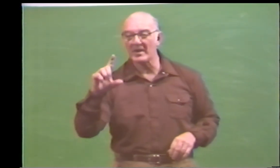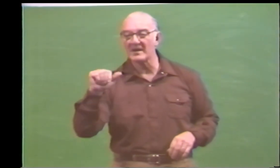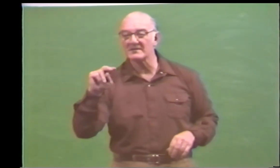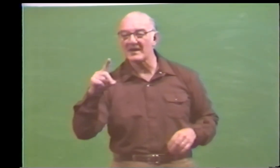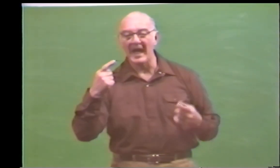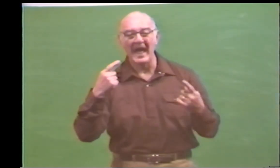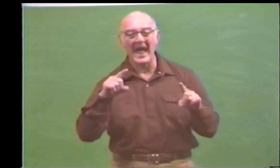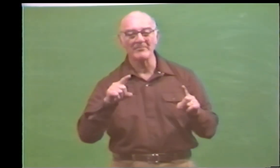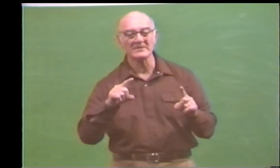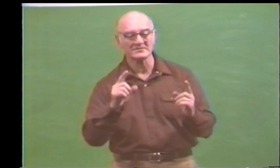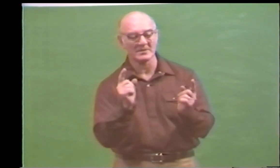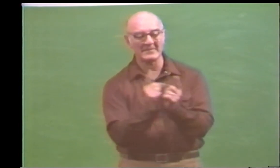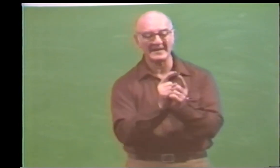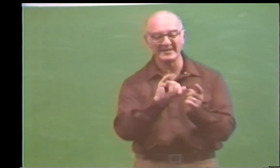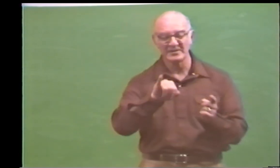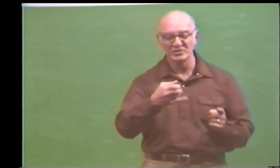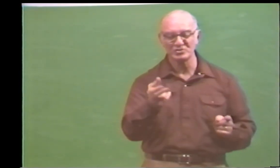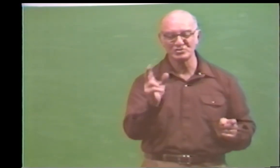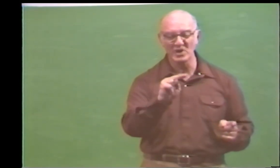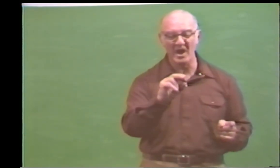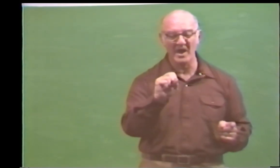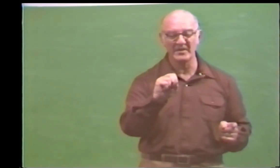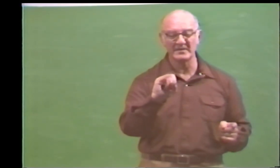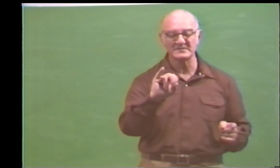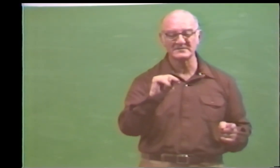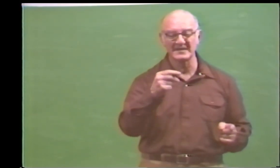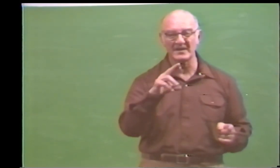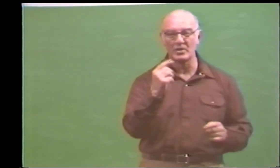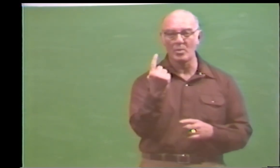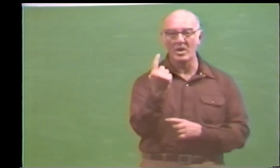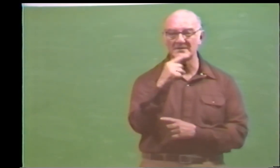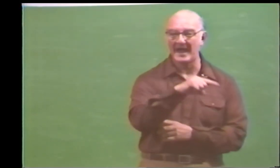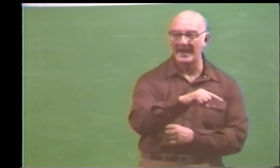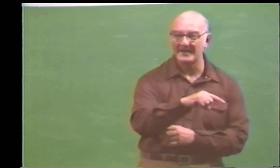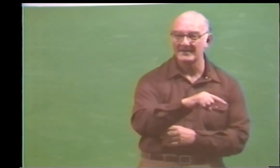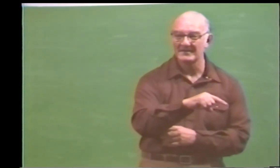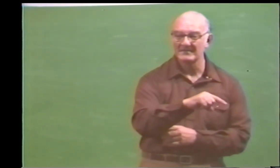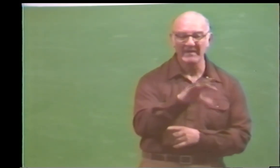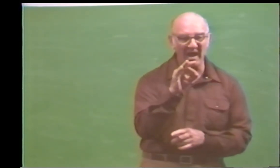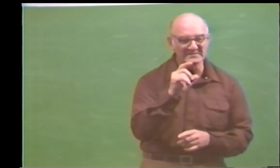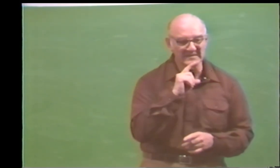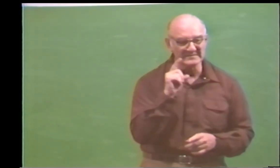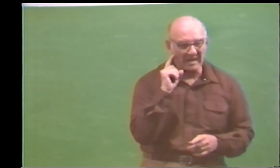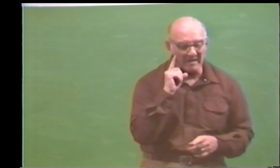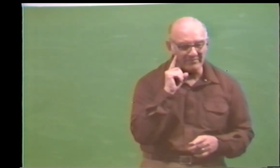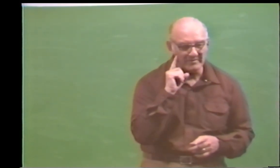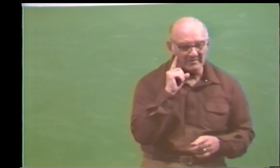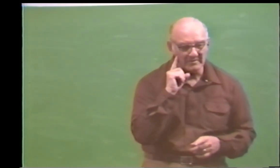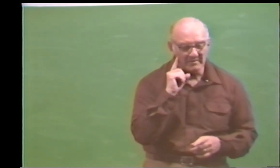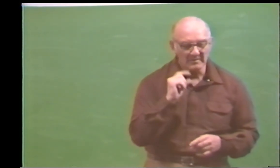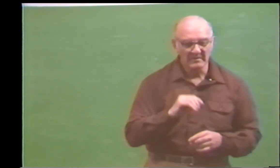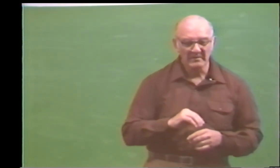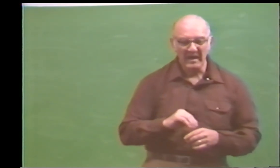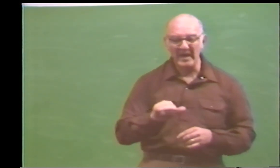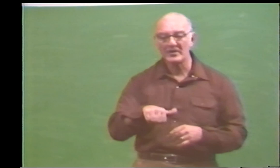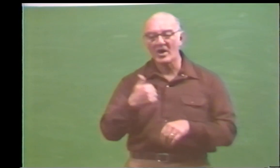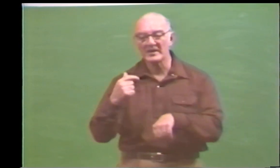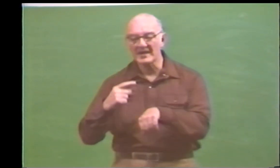Copeland happens to meet John Singer one day, finds he's deaf. And another